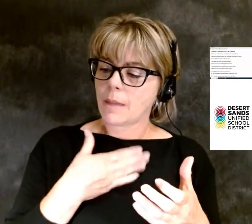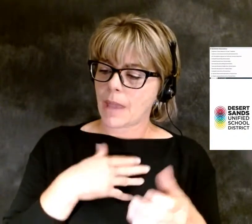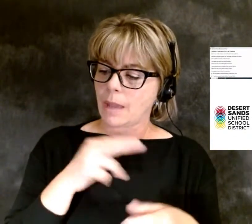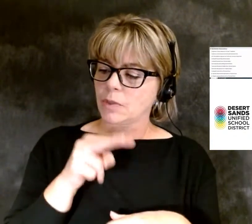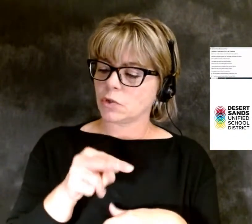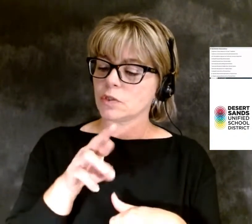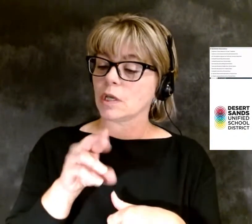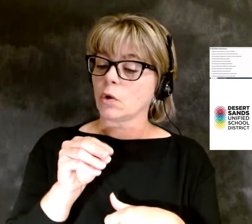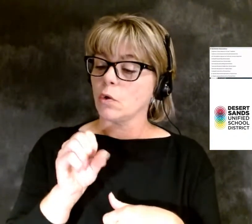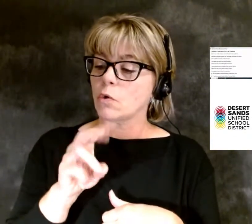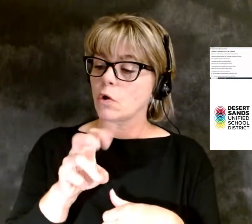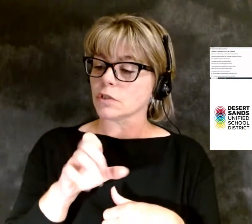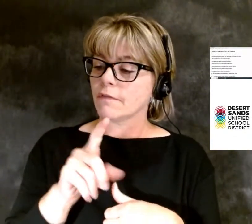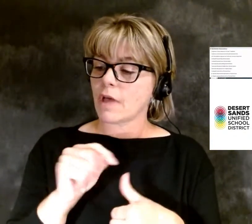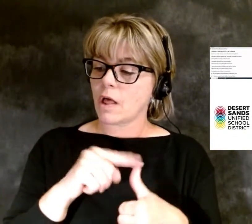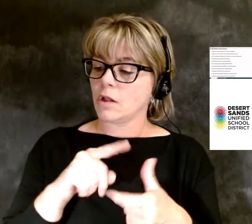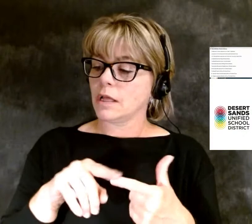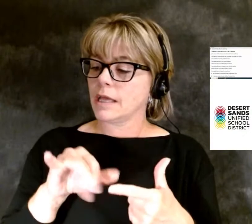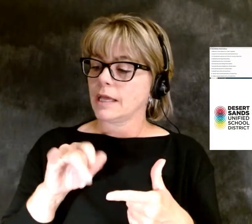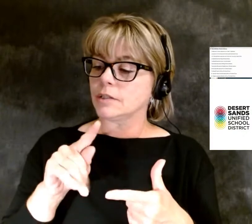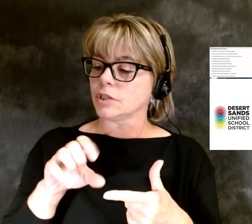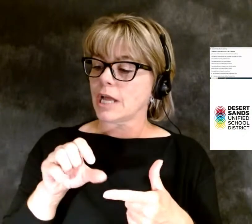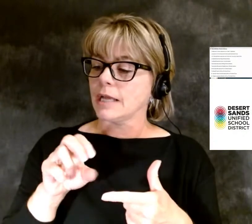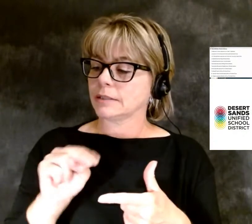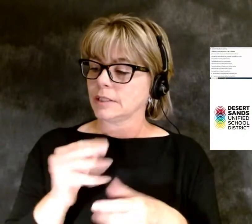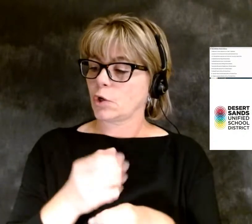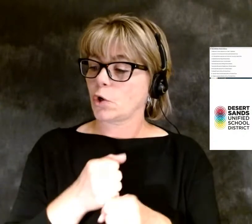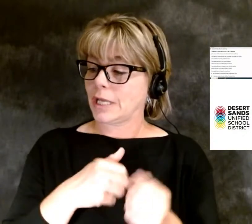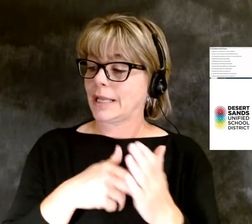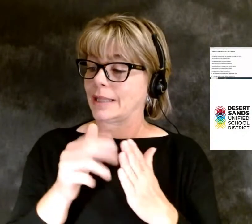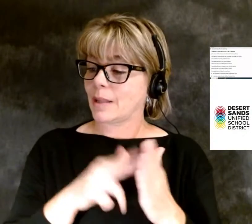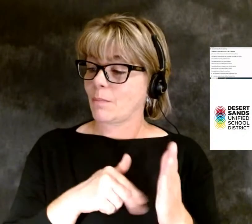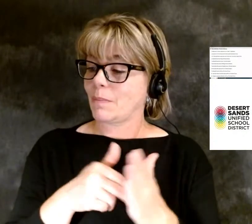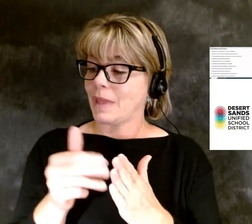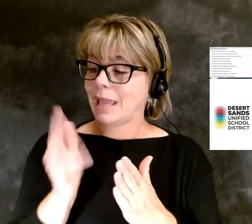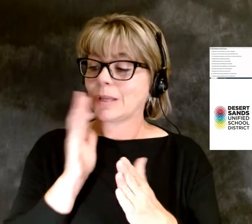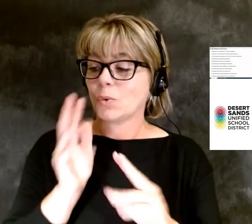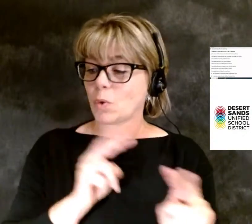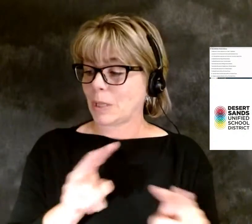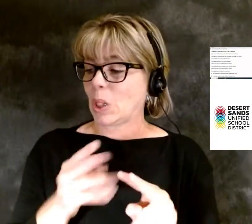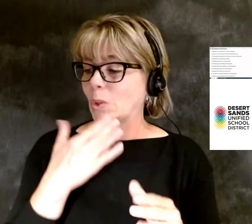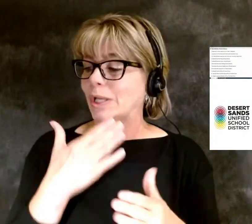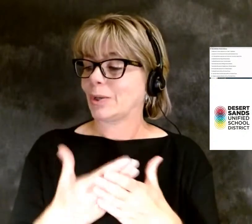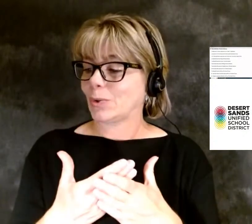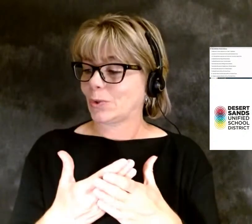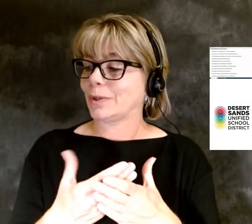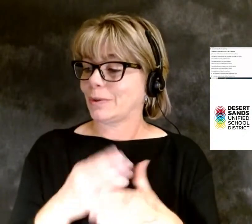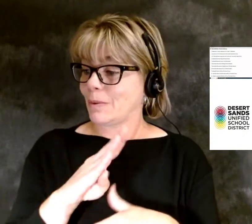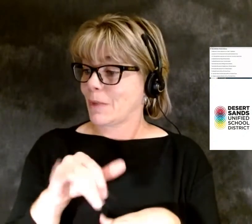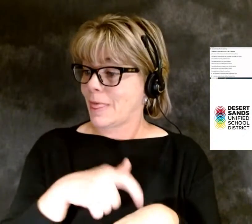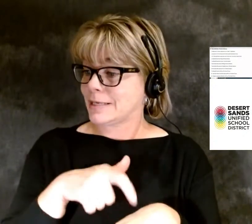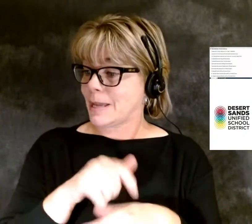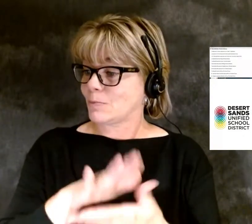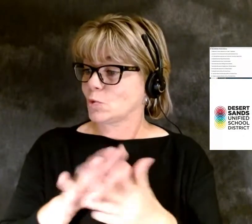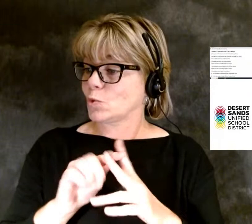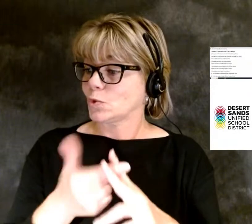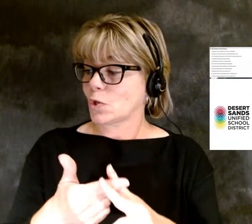and Jackson are getting that paint and going to be looking good, I guess, by the time school starts. Yeah,